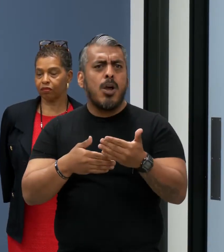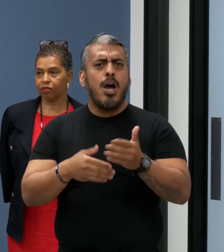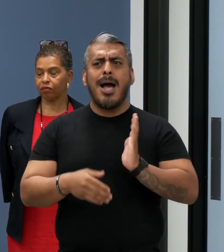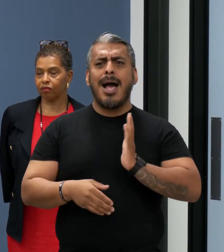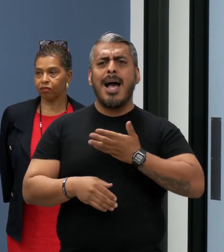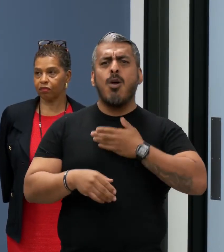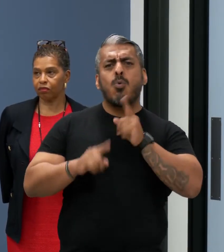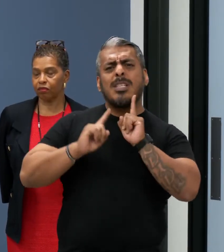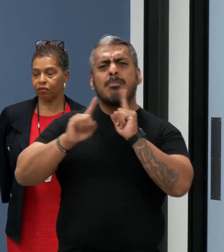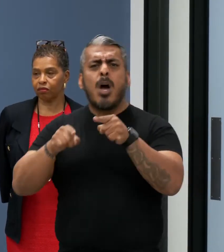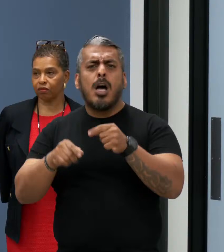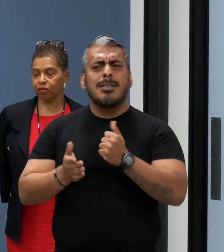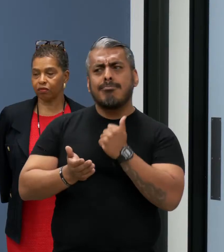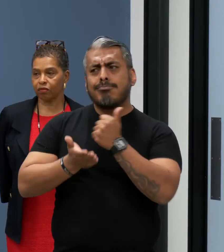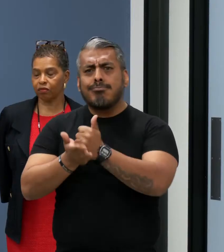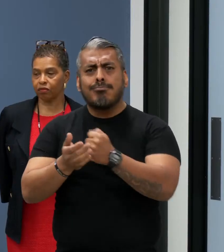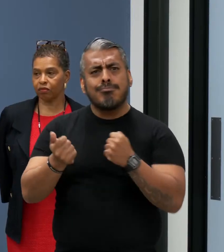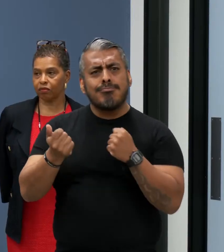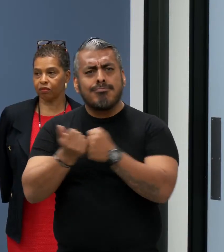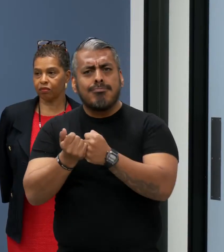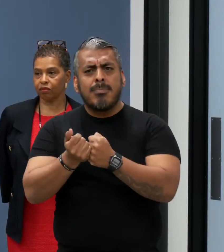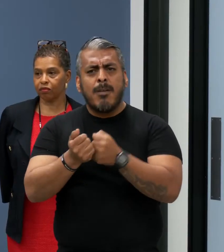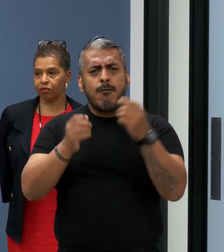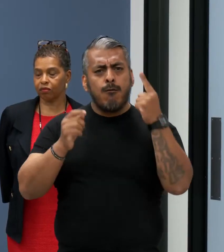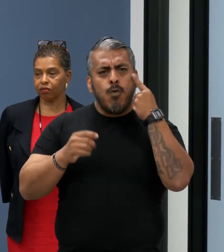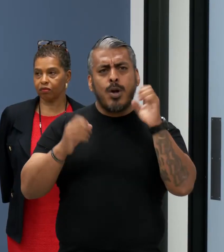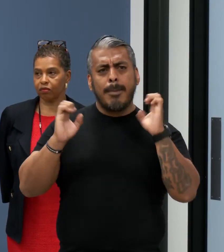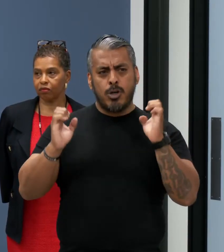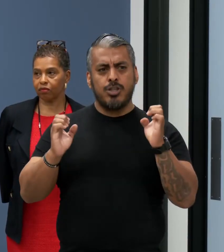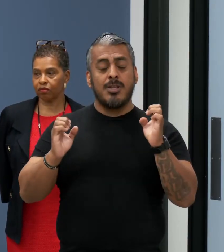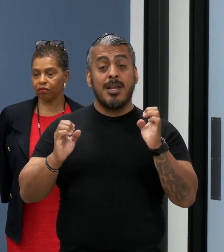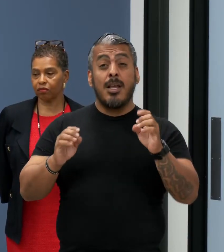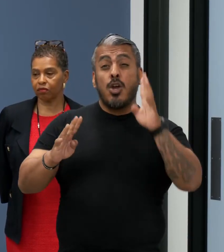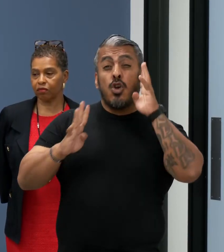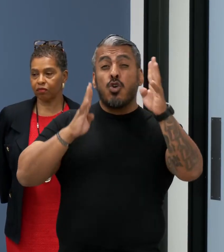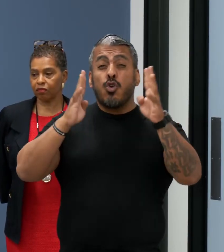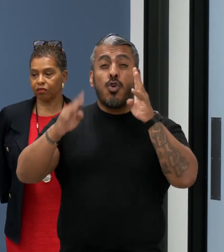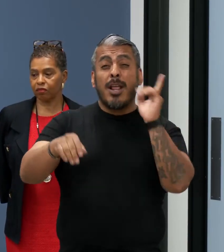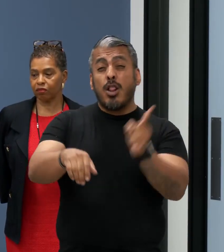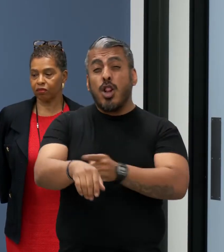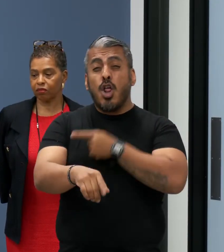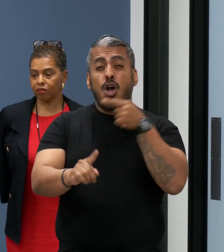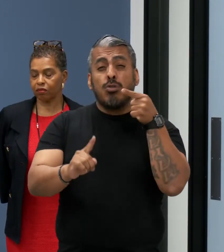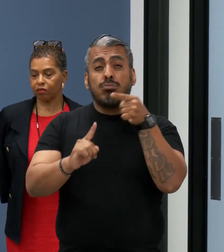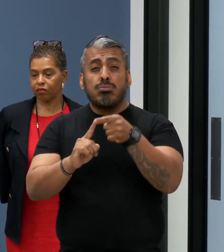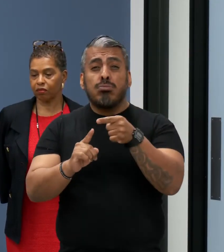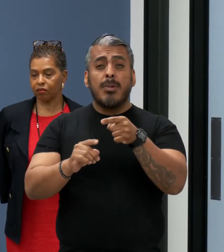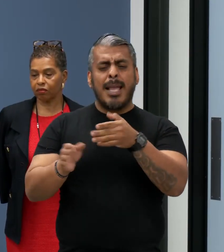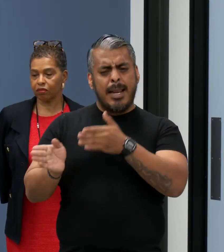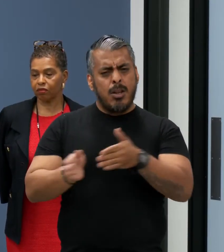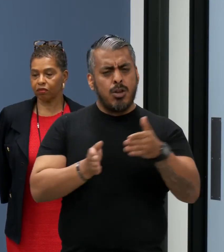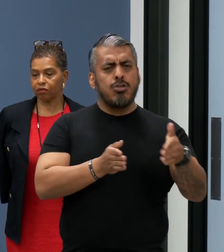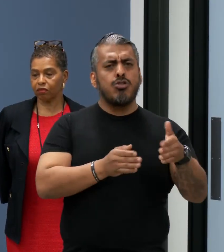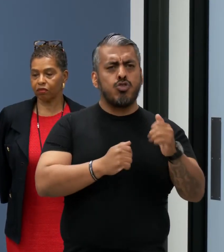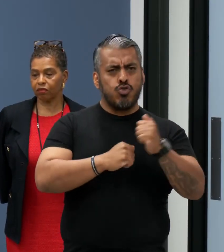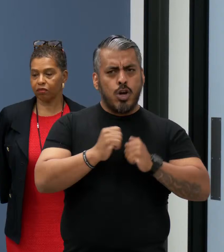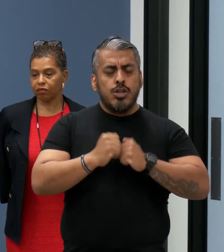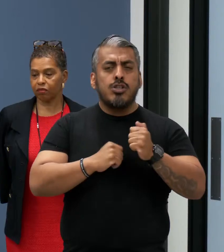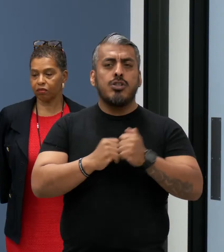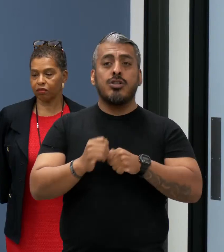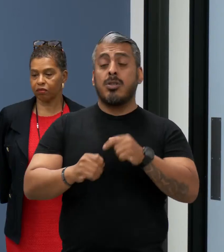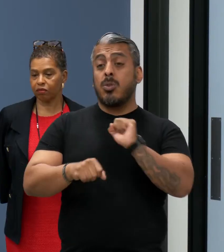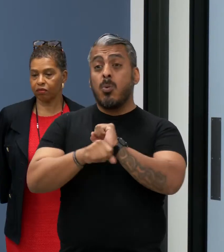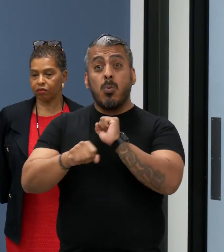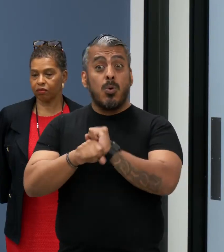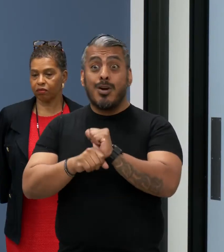So get out and respond with urgency. Create long-term goals and organizational structures. So the